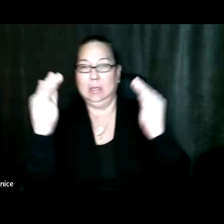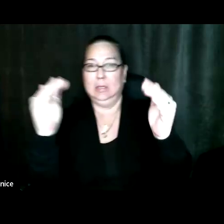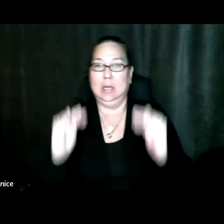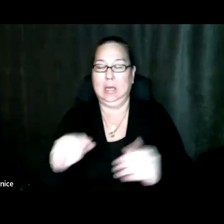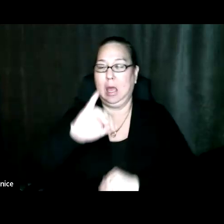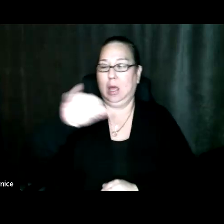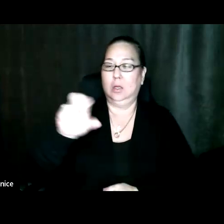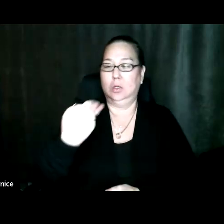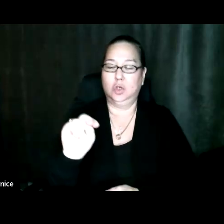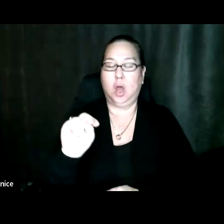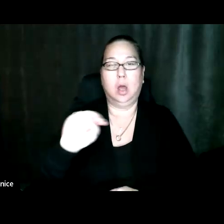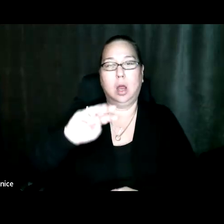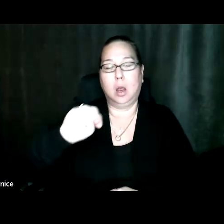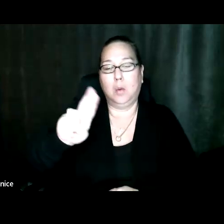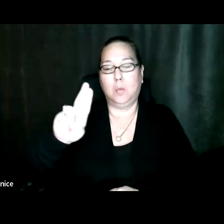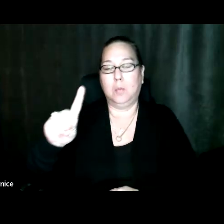Mudd.